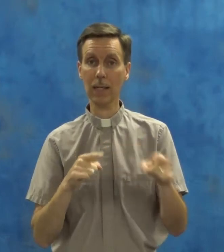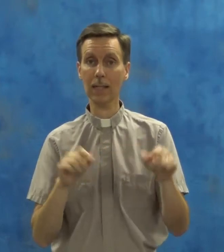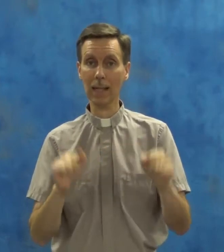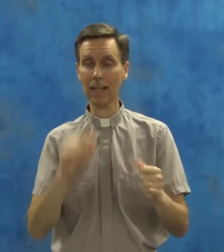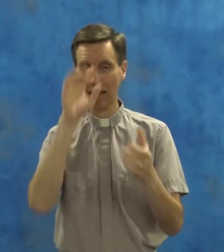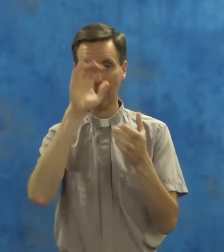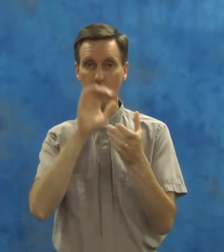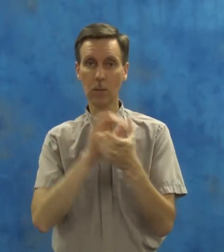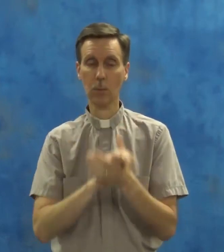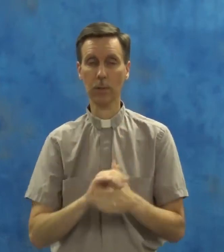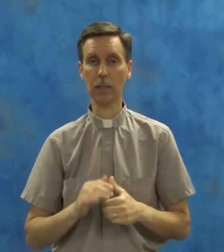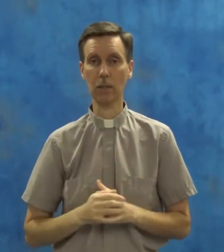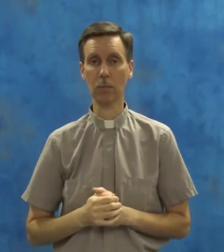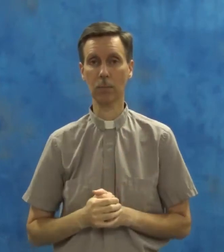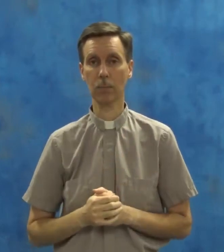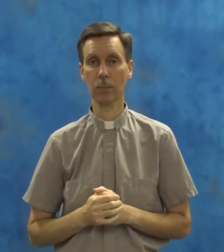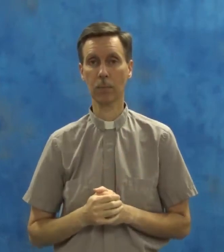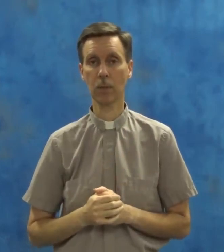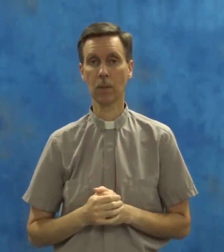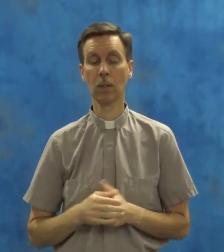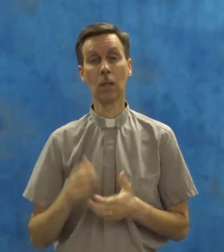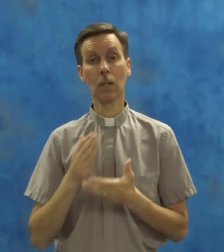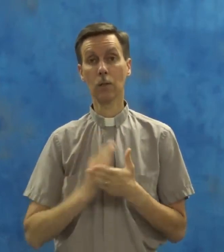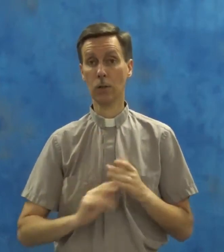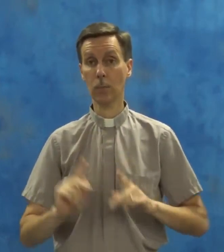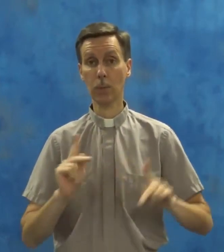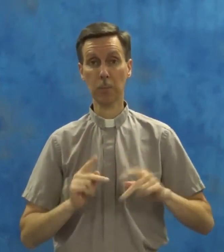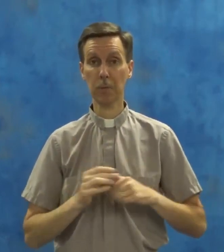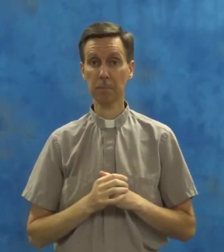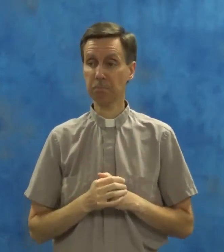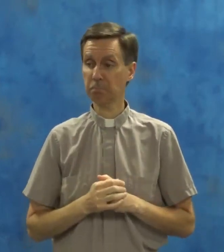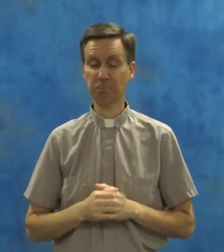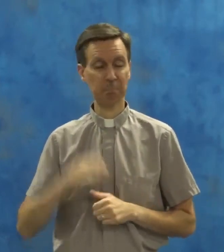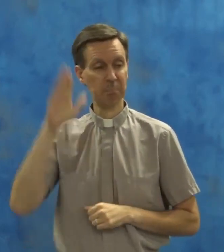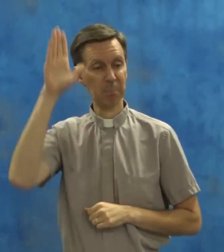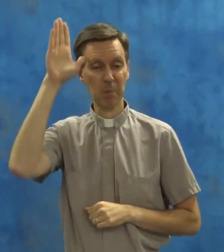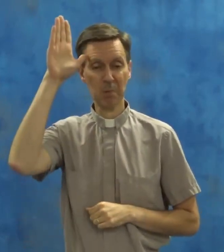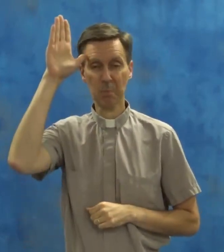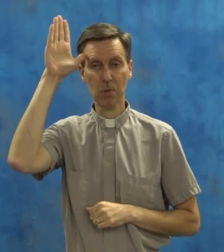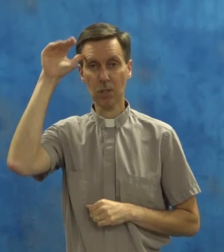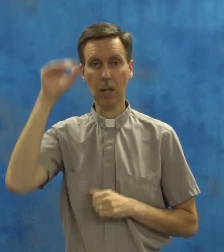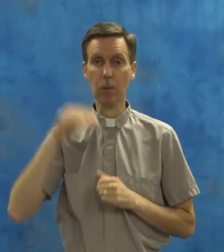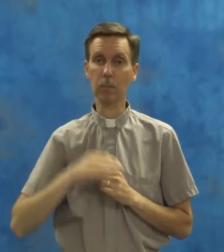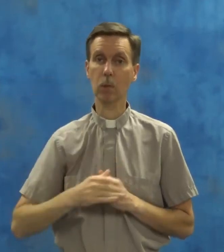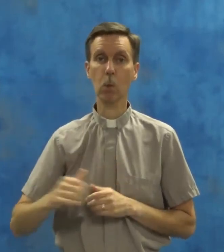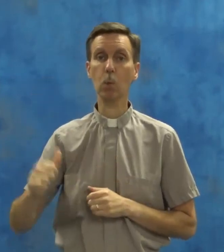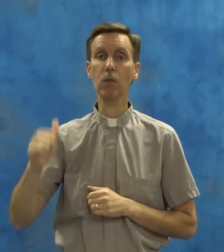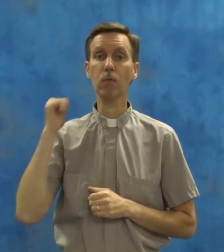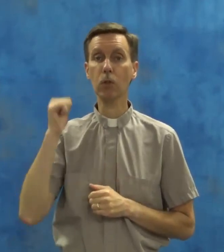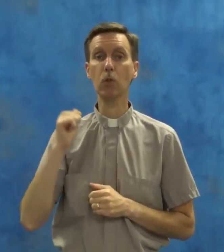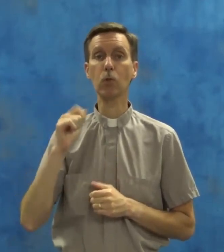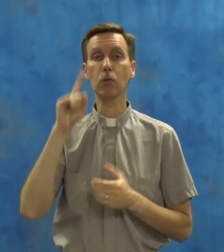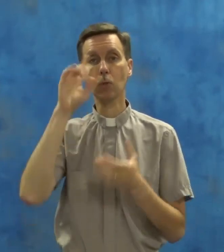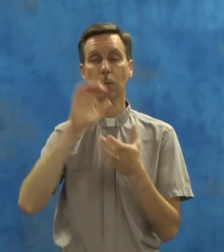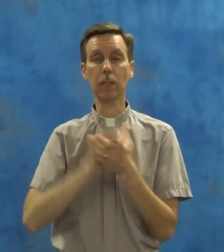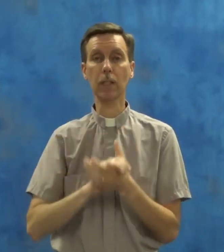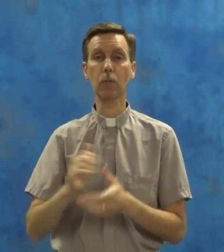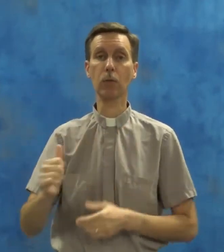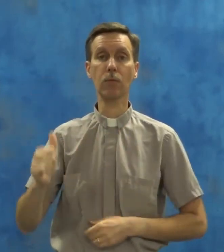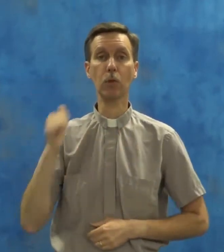they can believe. Some people just stubborn, refuse to believe, refuse